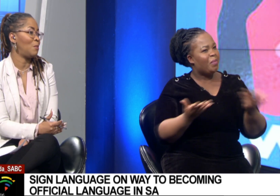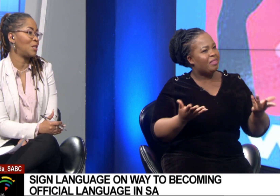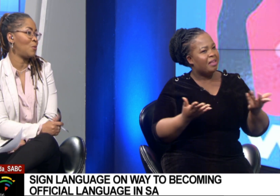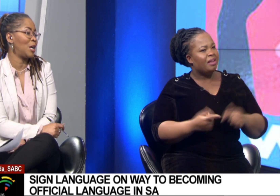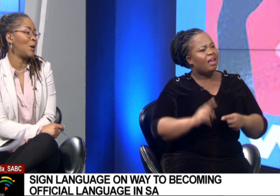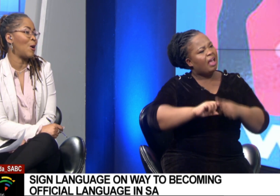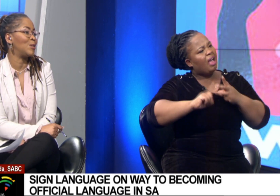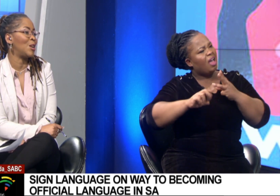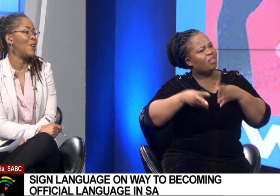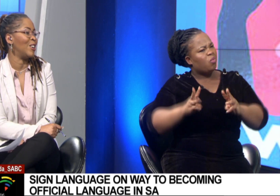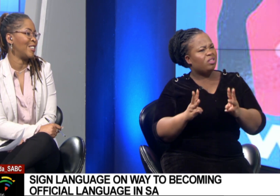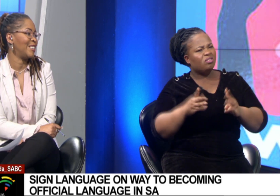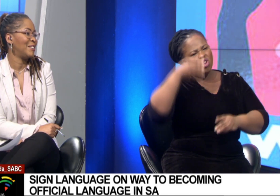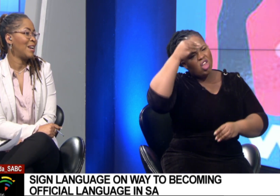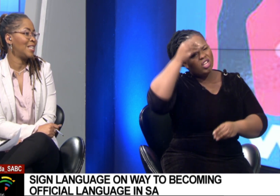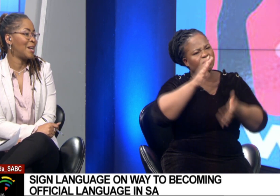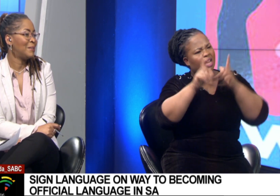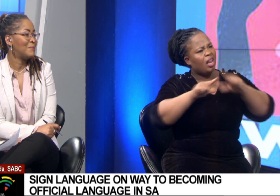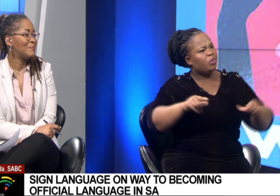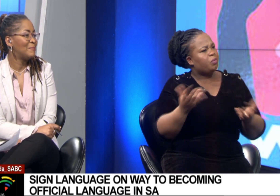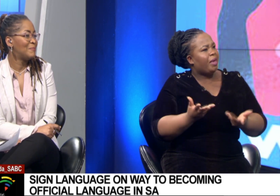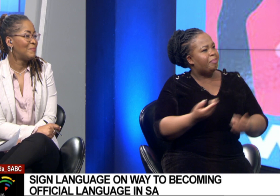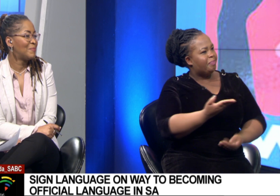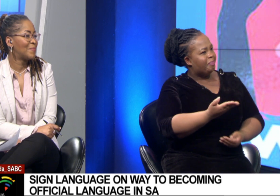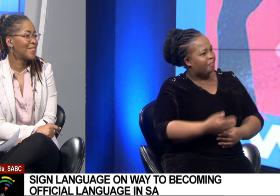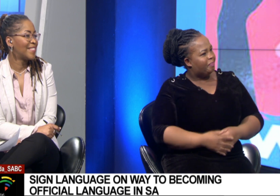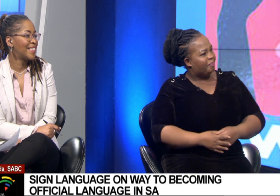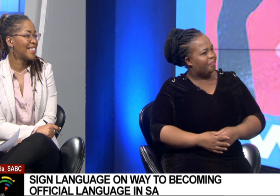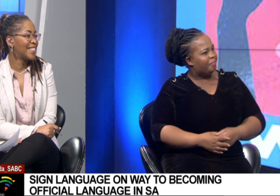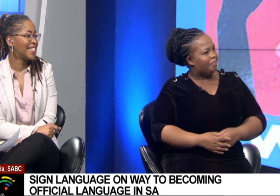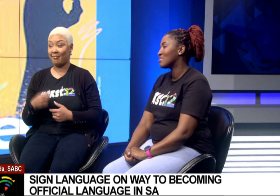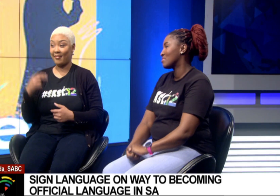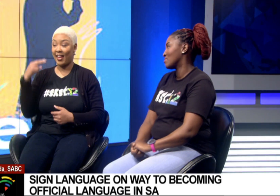the platforms that we can go to learn? Lizanne?